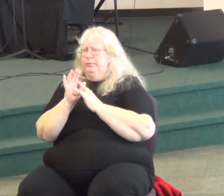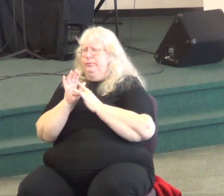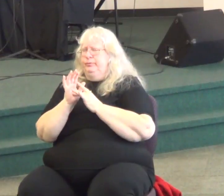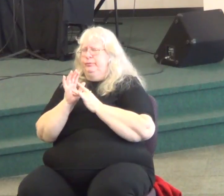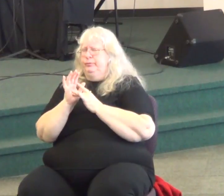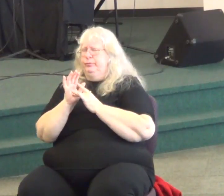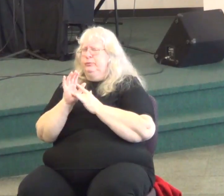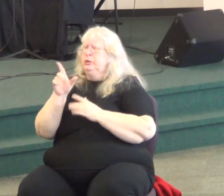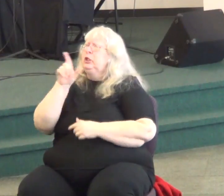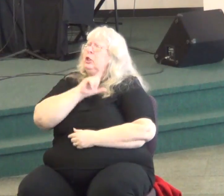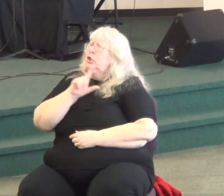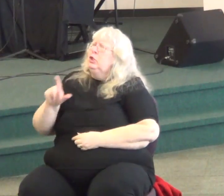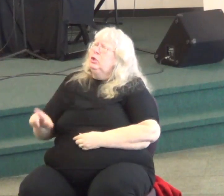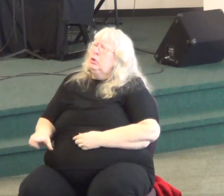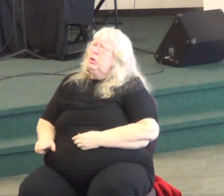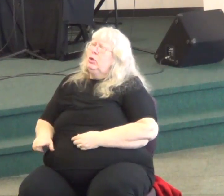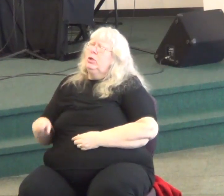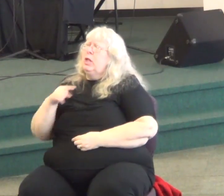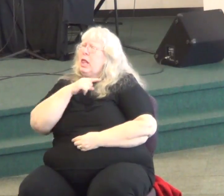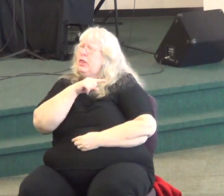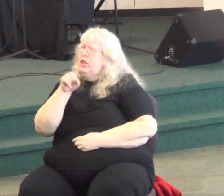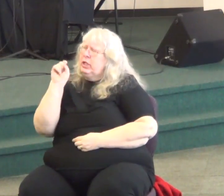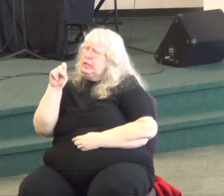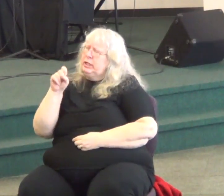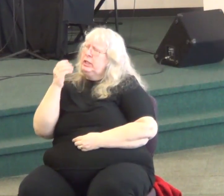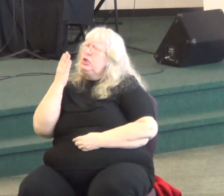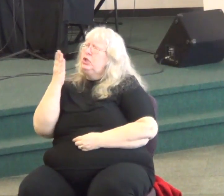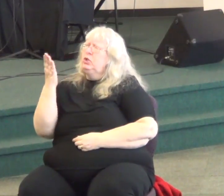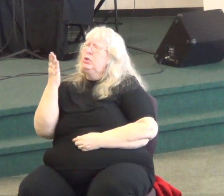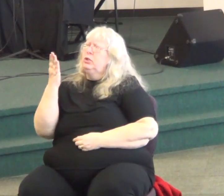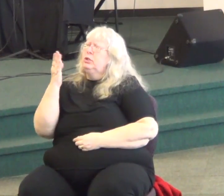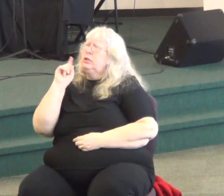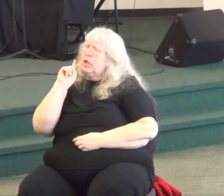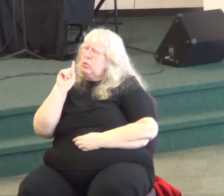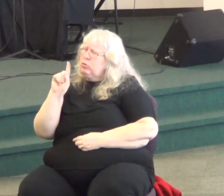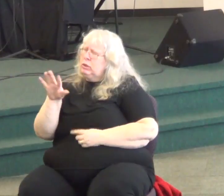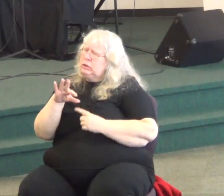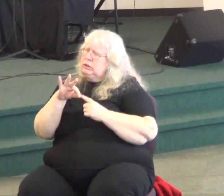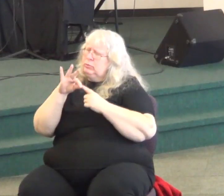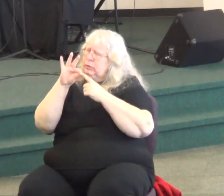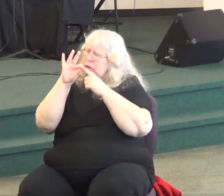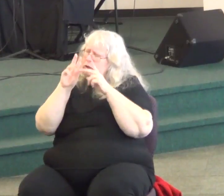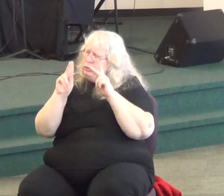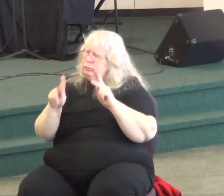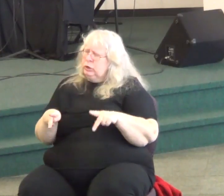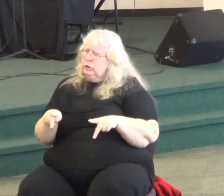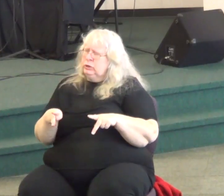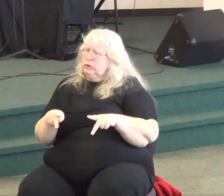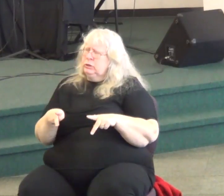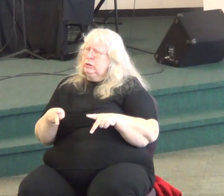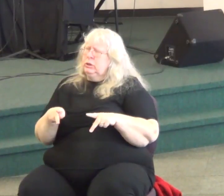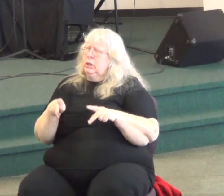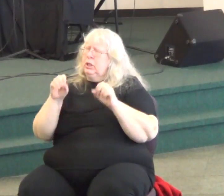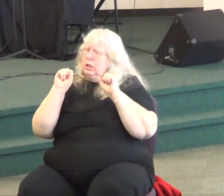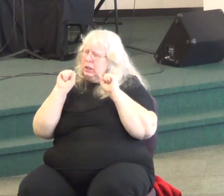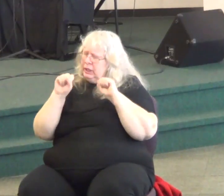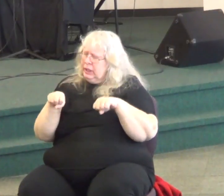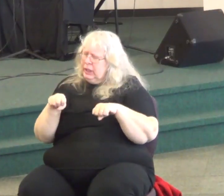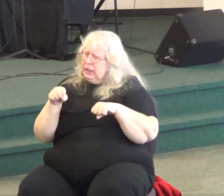Lord, they need you. And that one special person can hear an invite from their friend